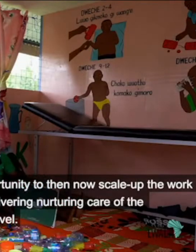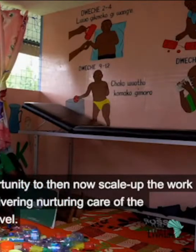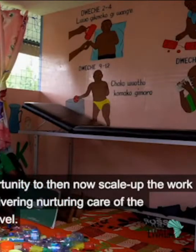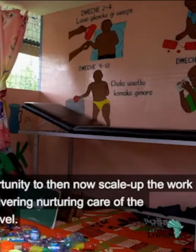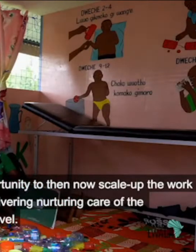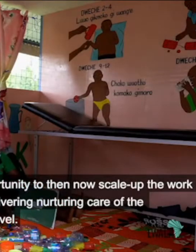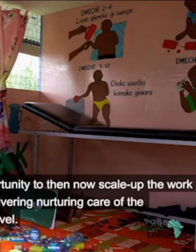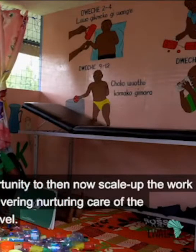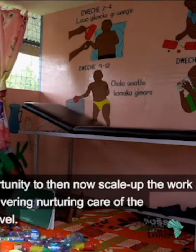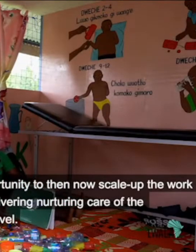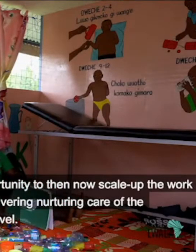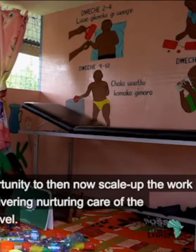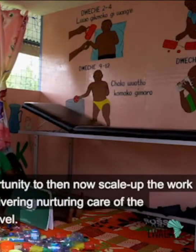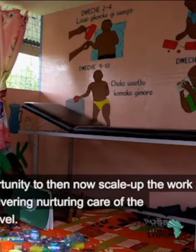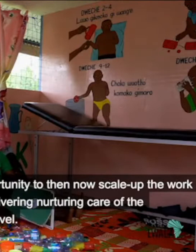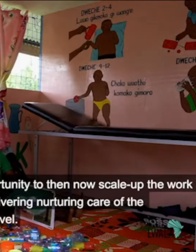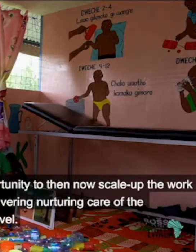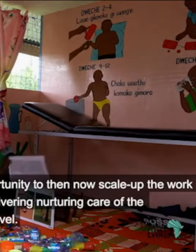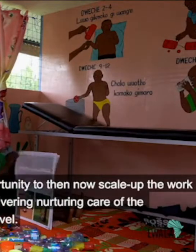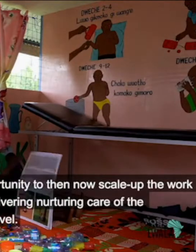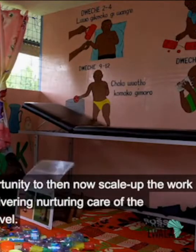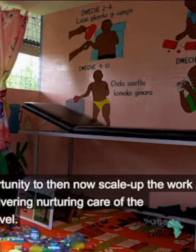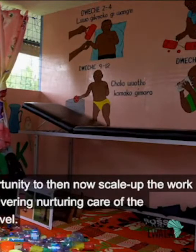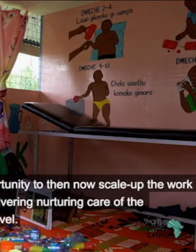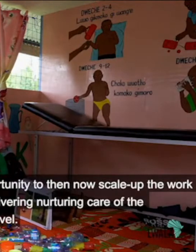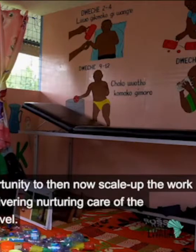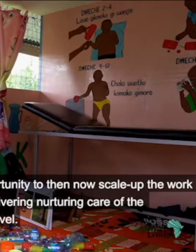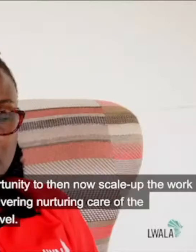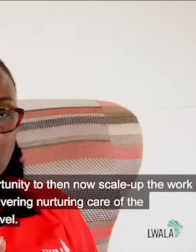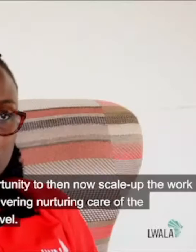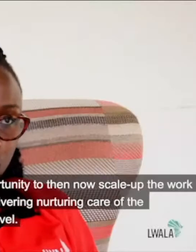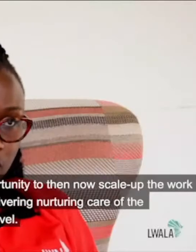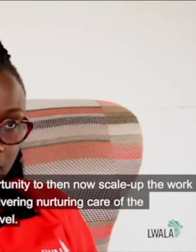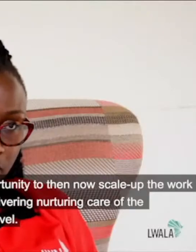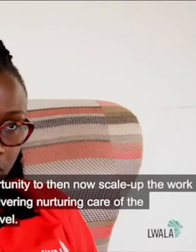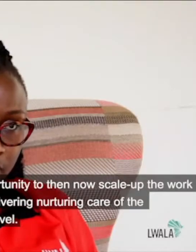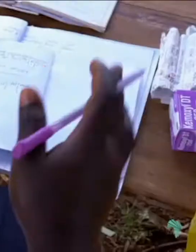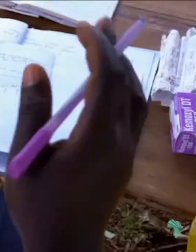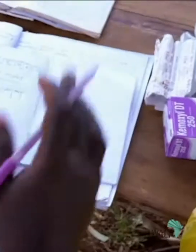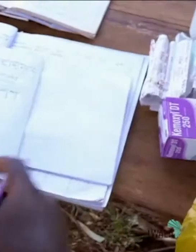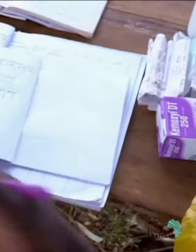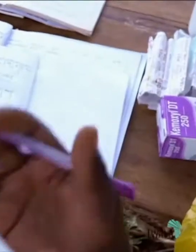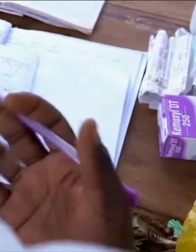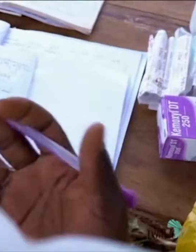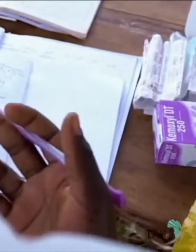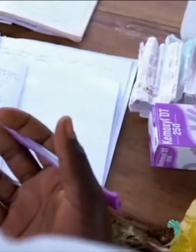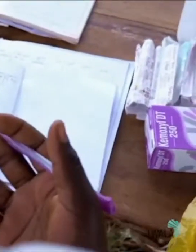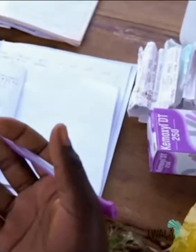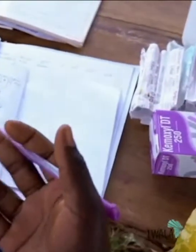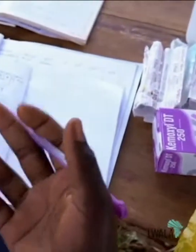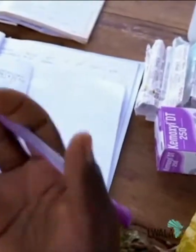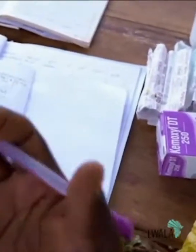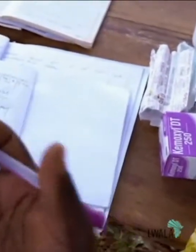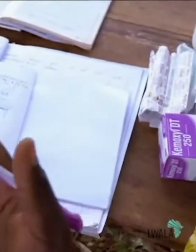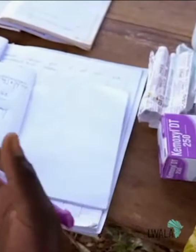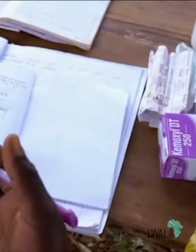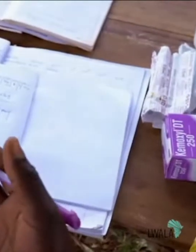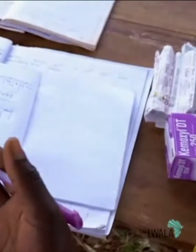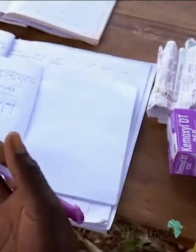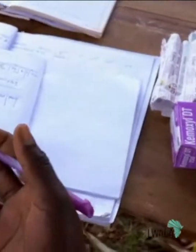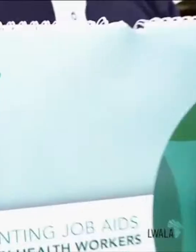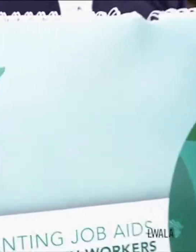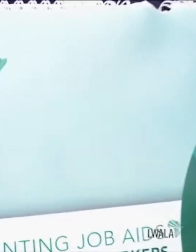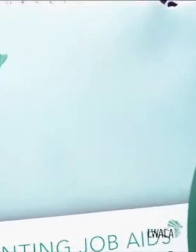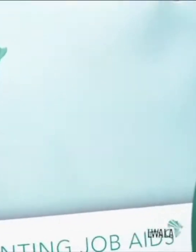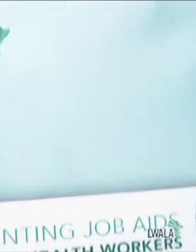up the work with community health workers in delivering nurturing care at the household level. World Bank records that many countries invest more